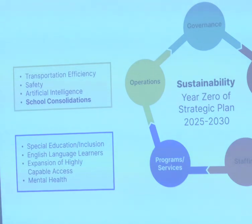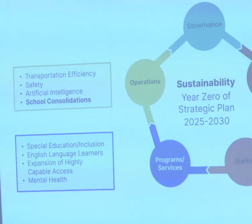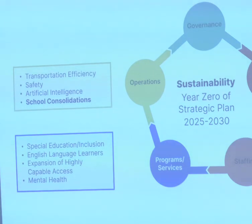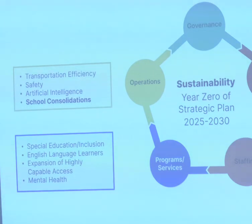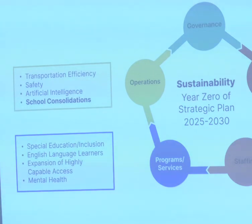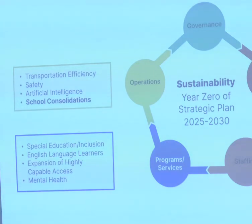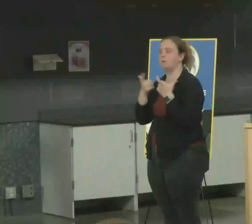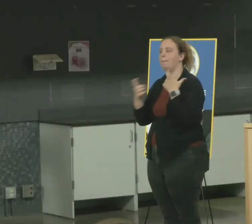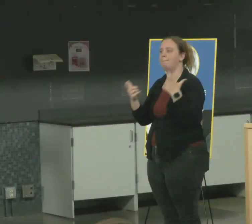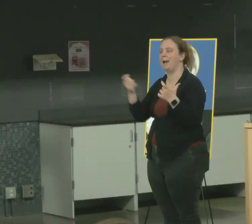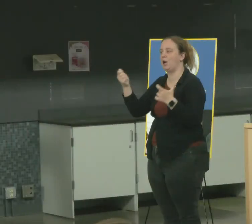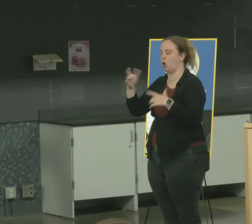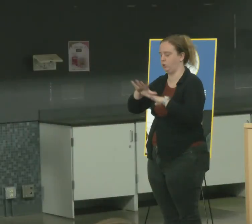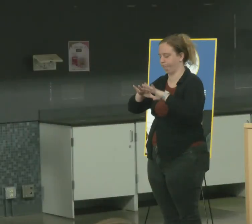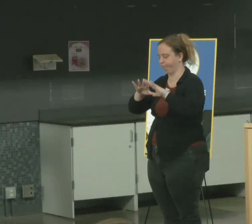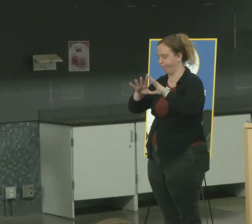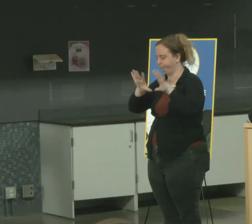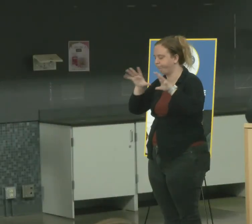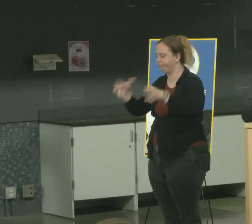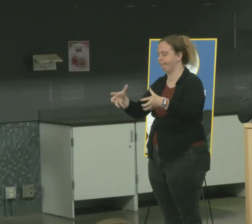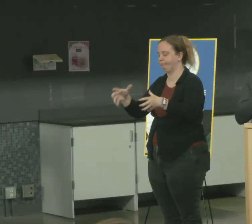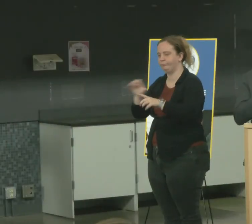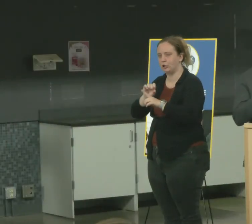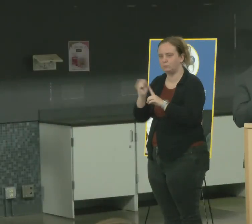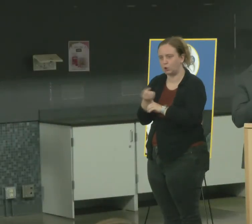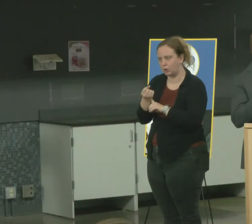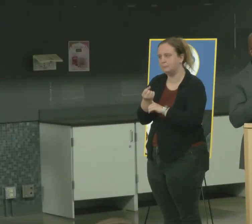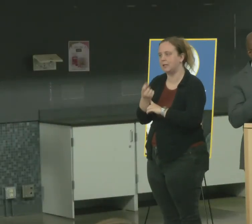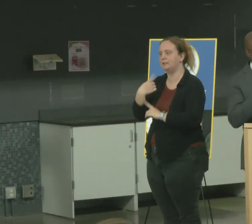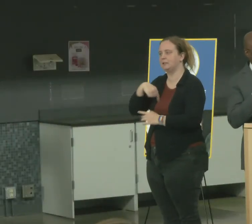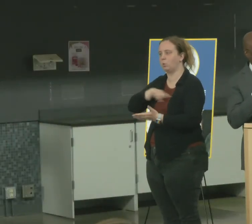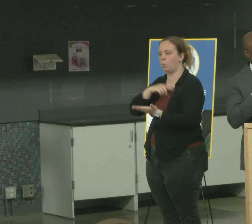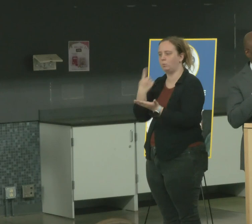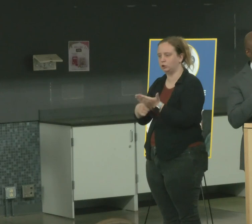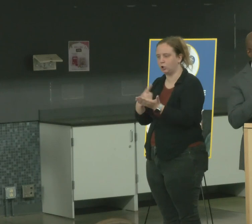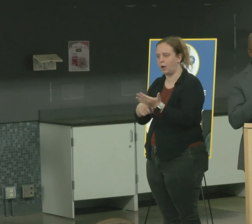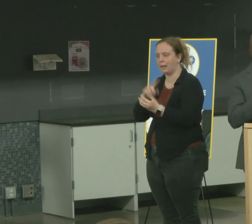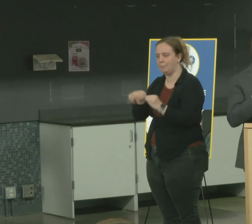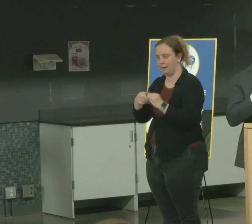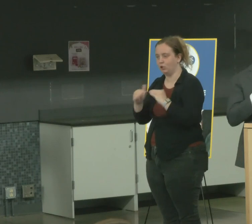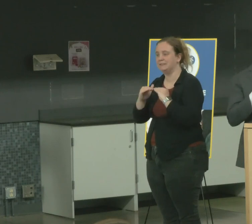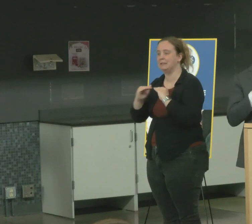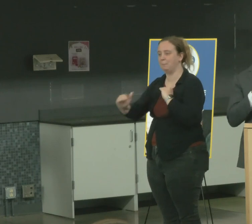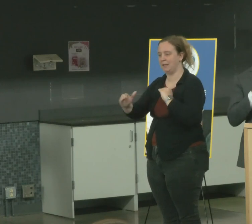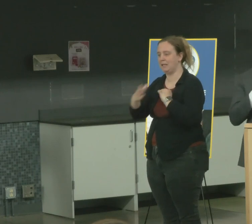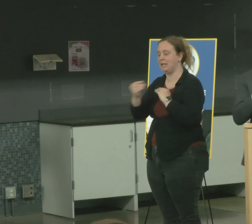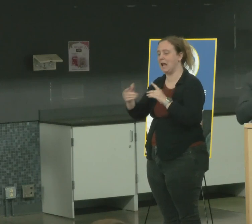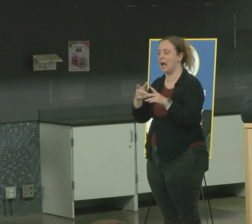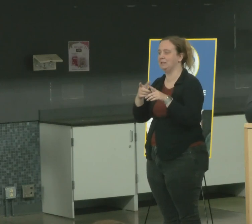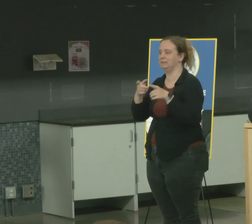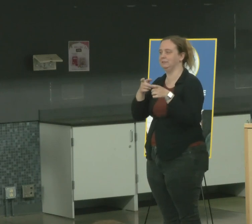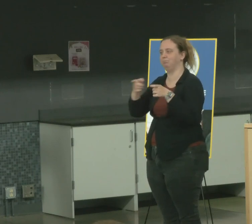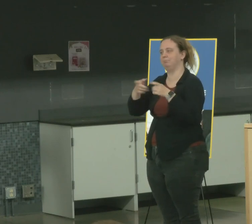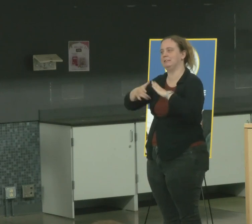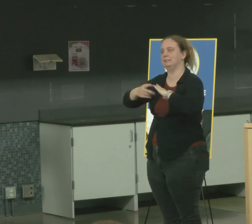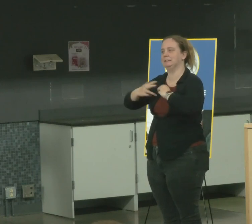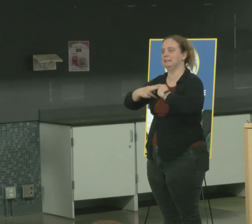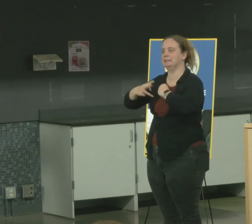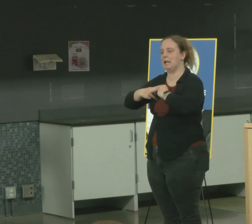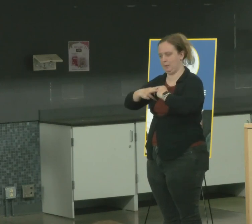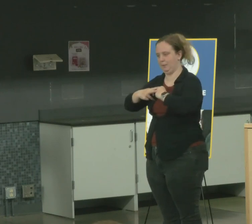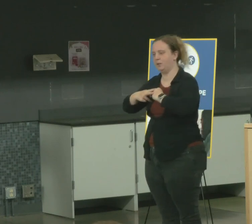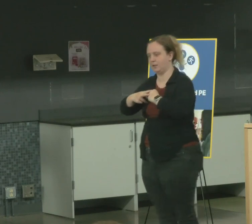circumstances that we need to make sure that we're looking at when we're talking about stability and sustainability. We need to look at governance and what are we